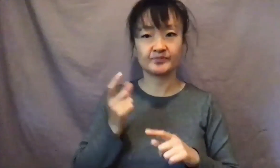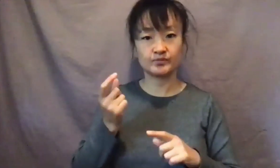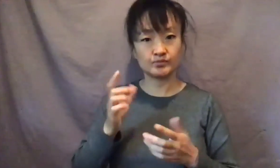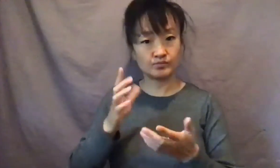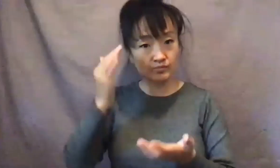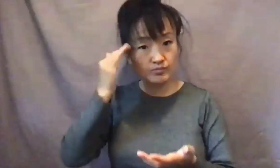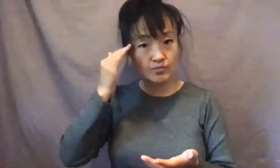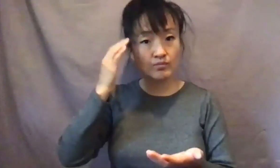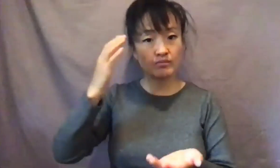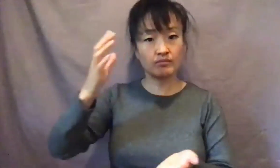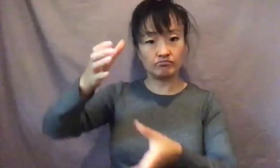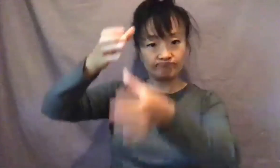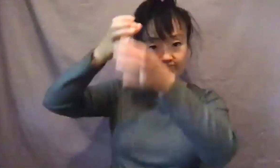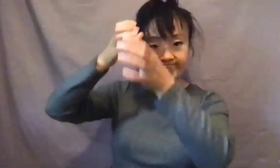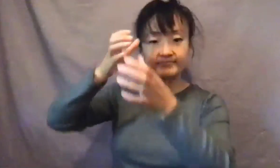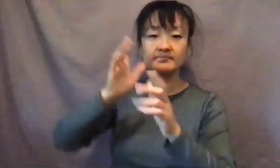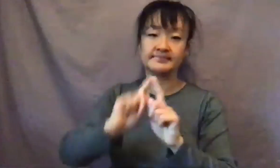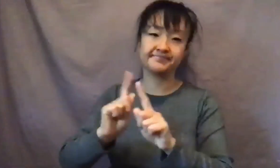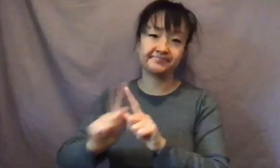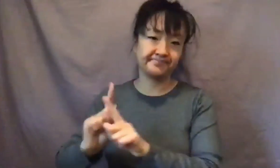vary.